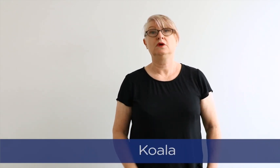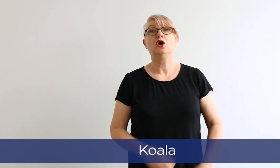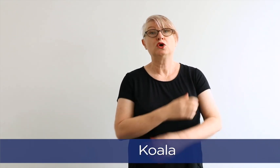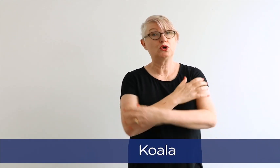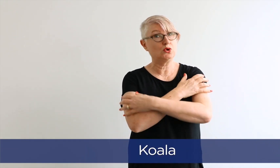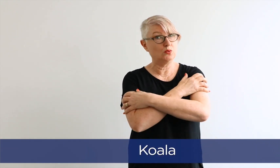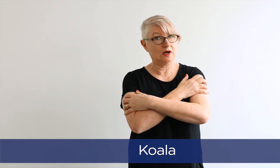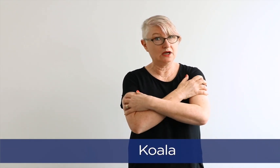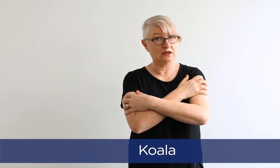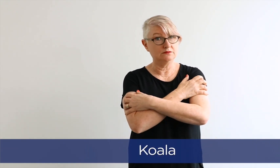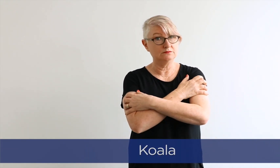Koala.